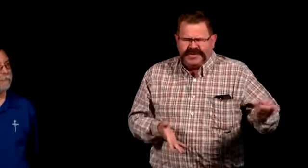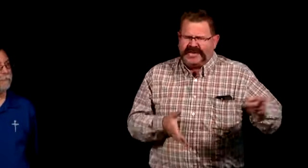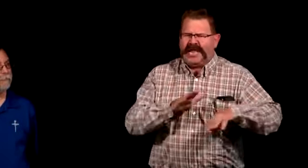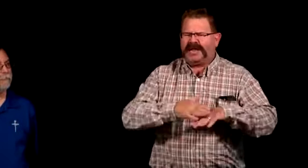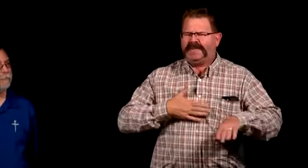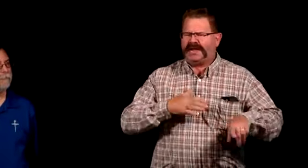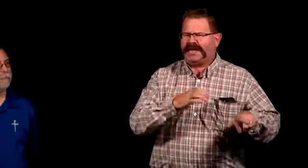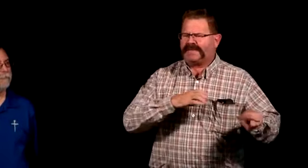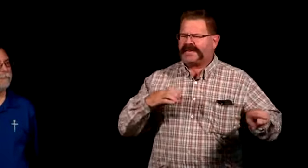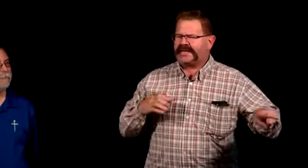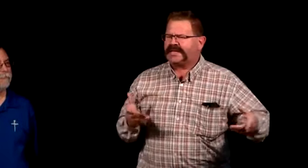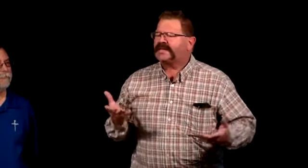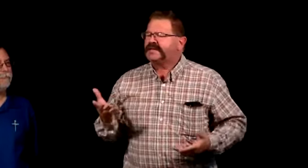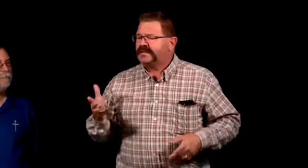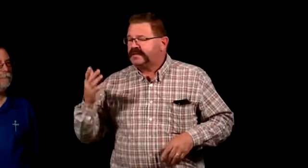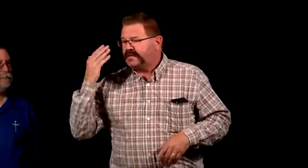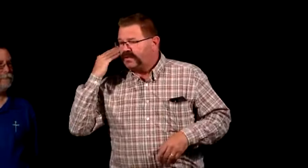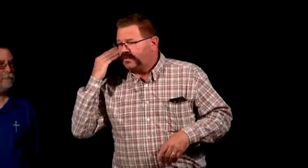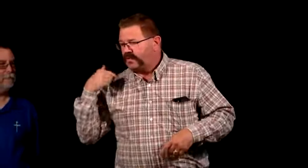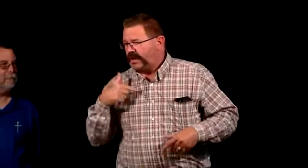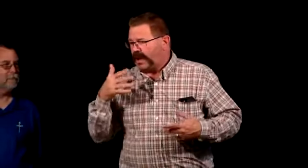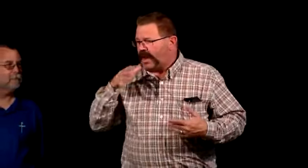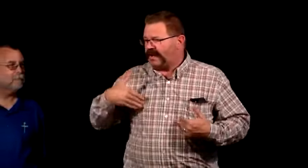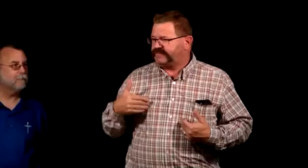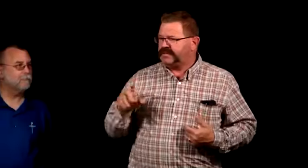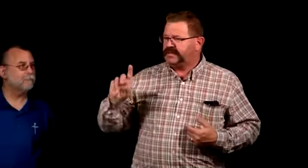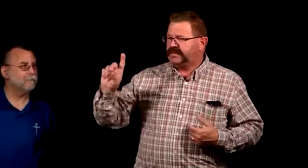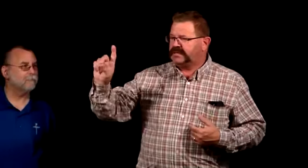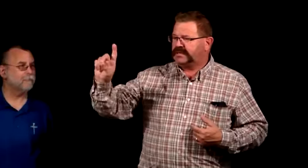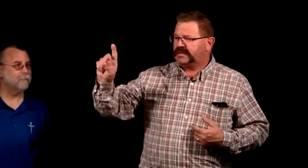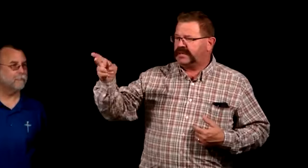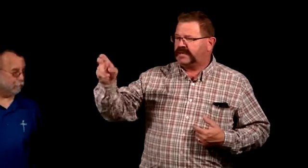So I think I had kind of already had that announcement. So